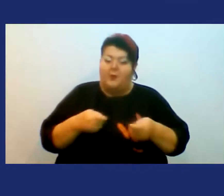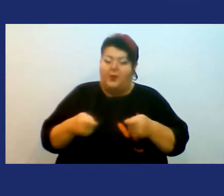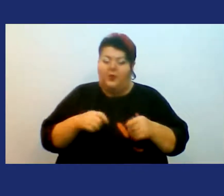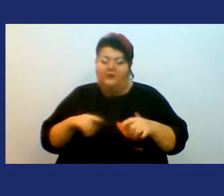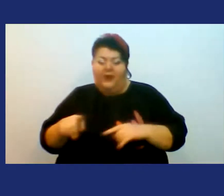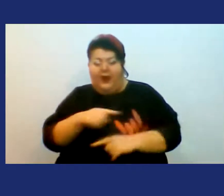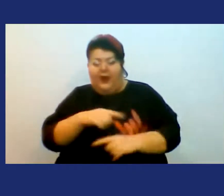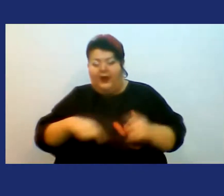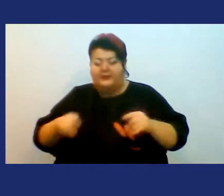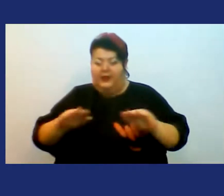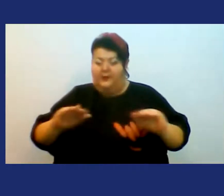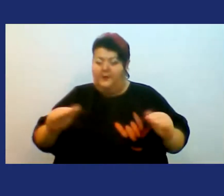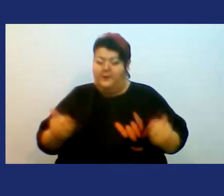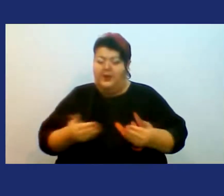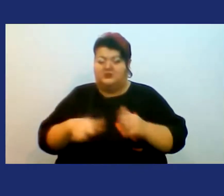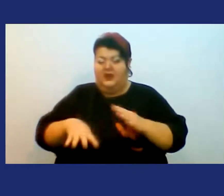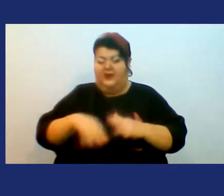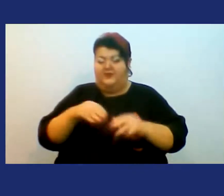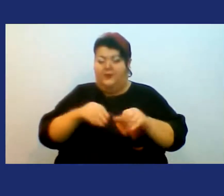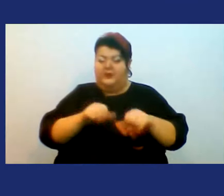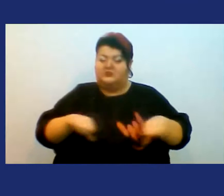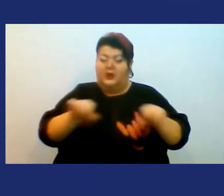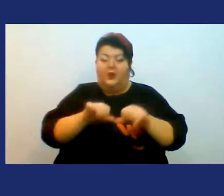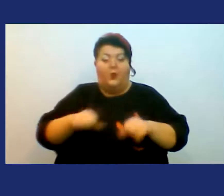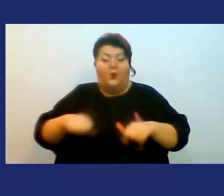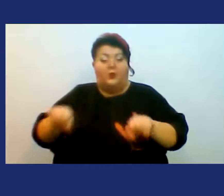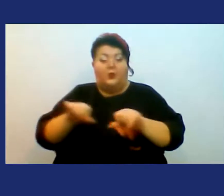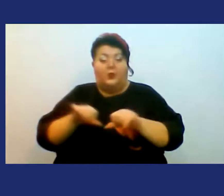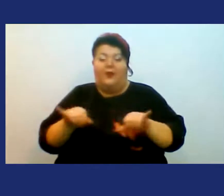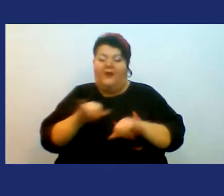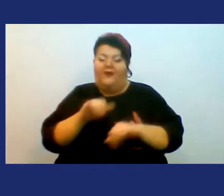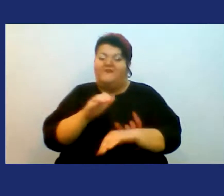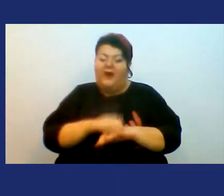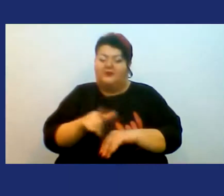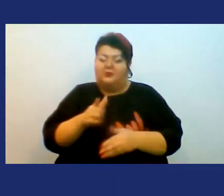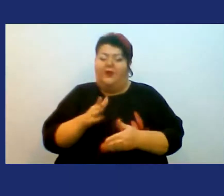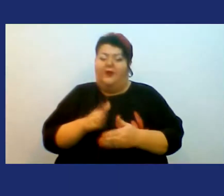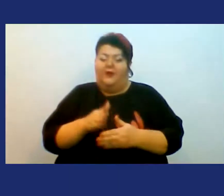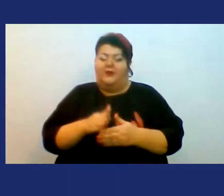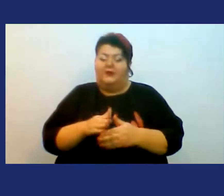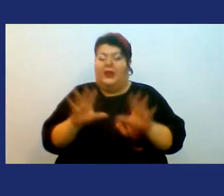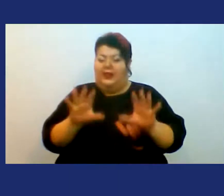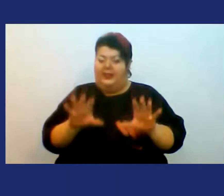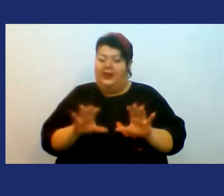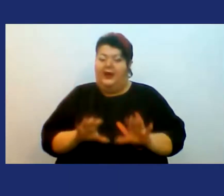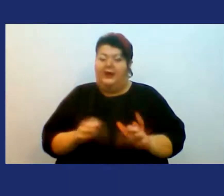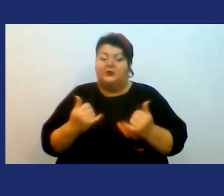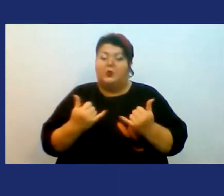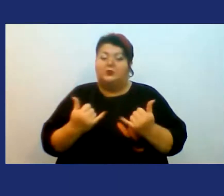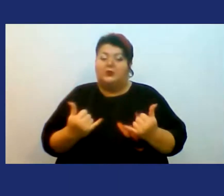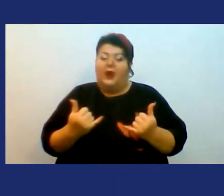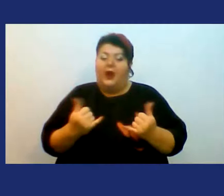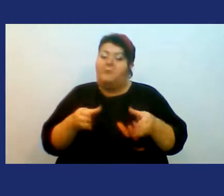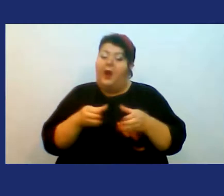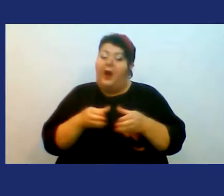it's in fact legal for the majority party to redraw district boundaries to its political